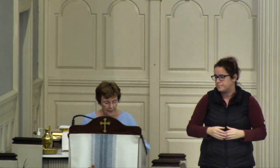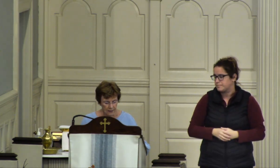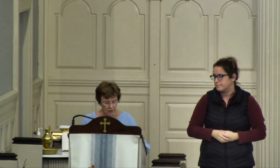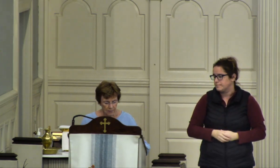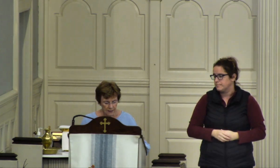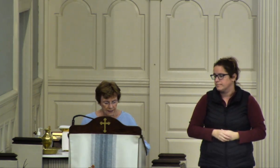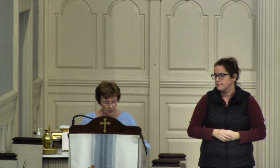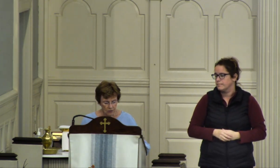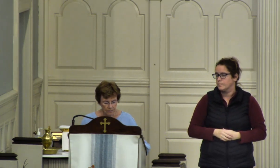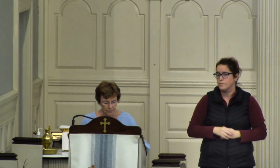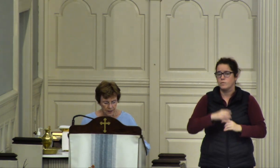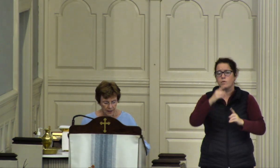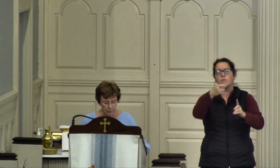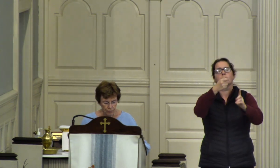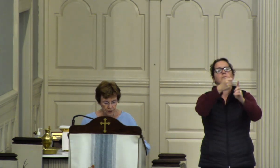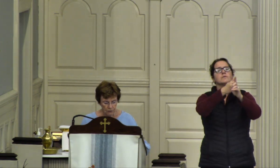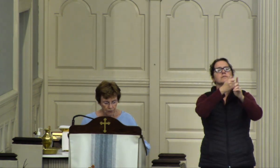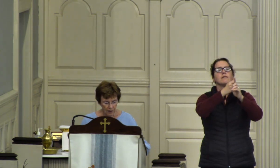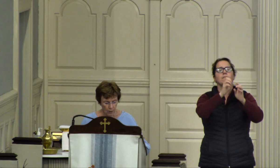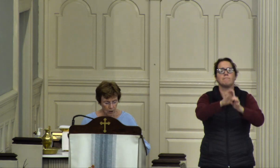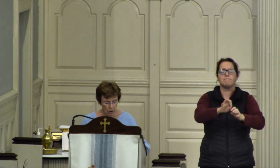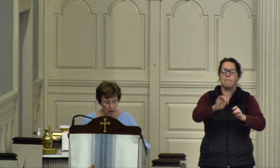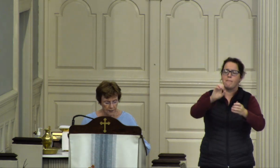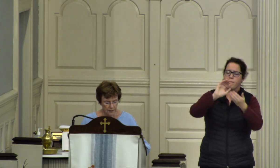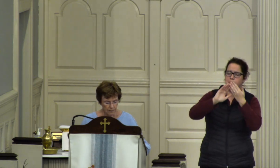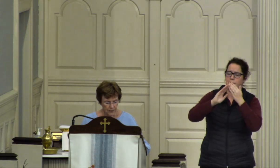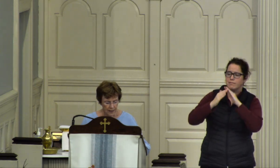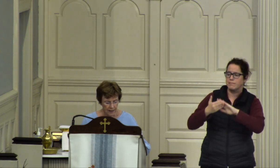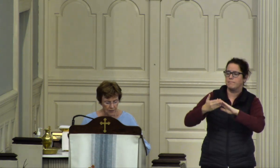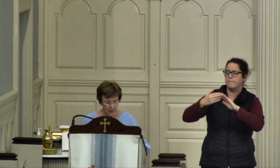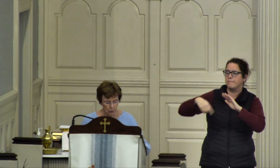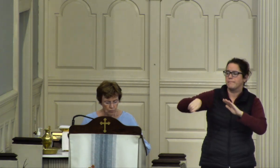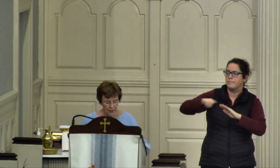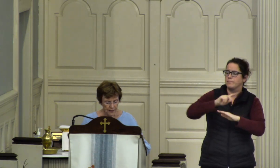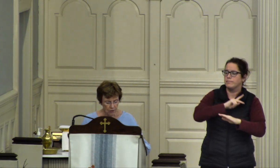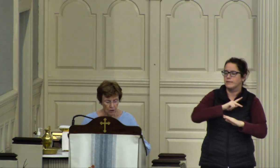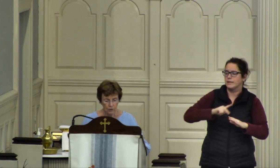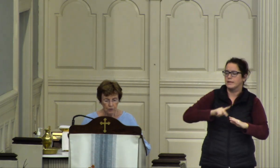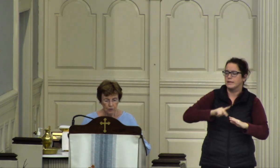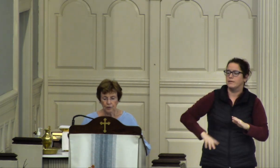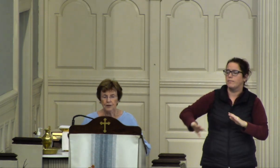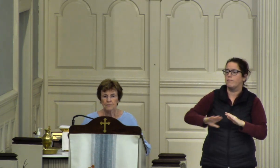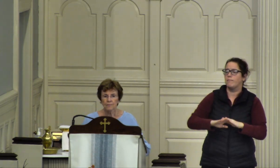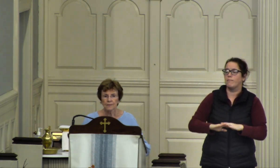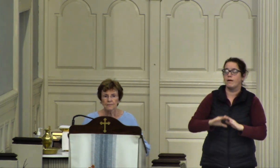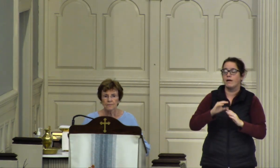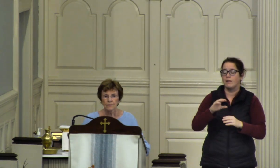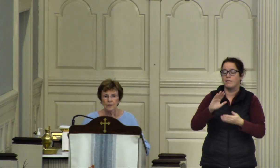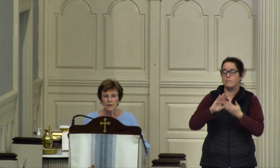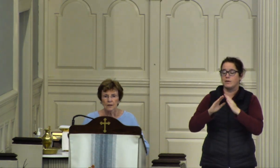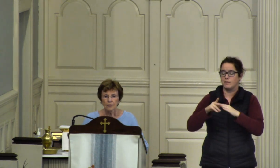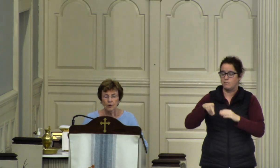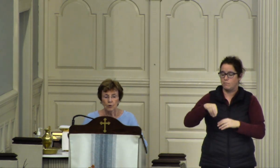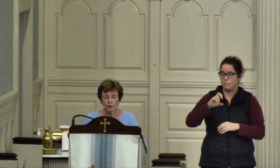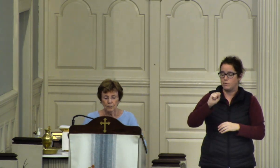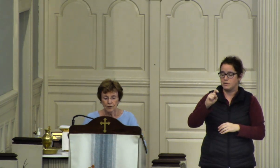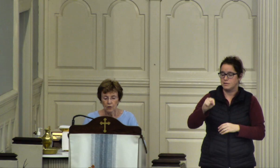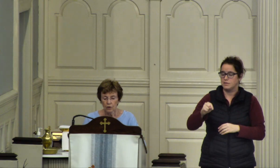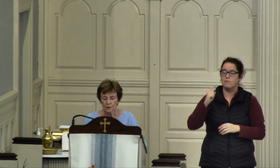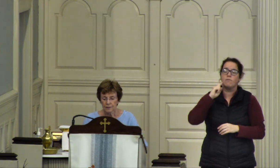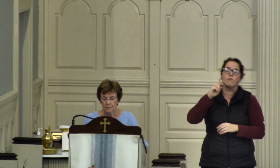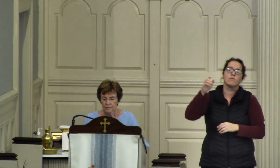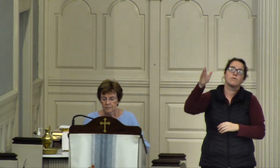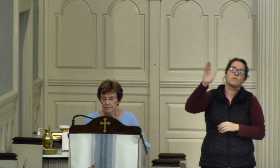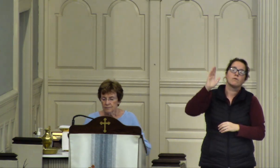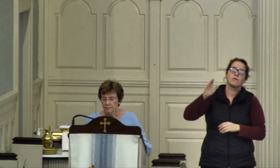You made them a kingdom and priests for our God, and they will reign on earth. The word of the